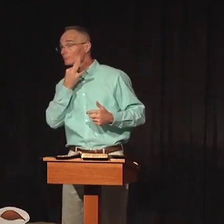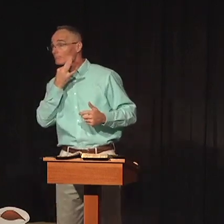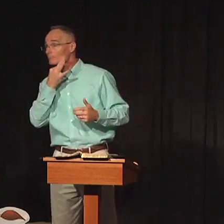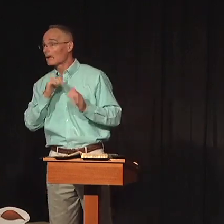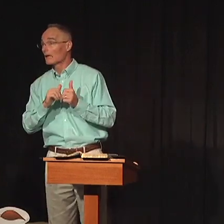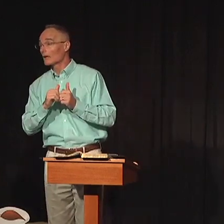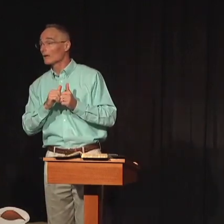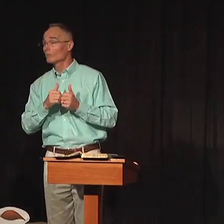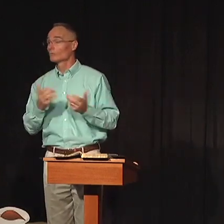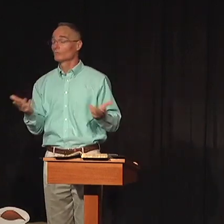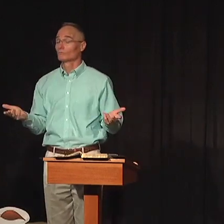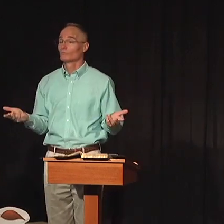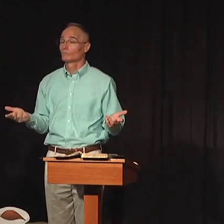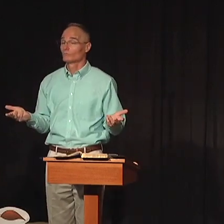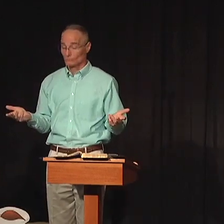forever. Are you curious how that happened?